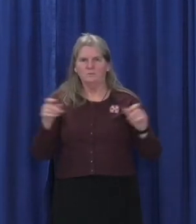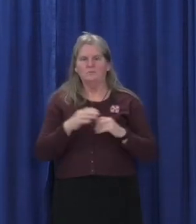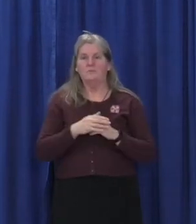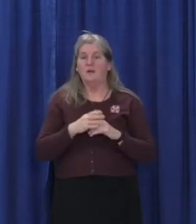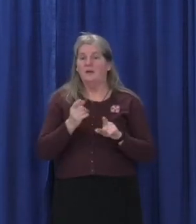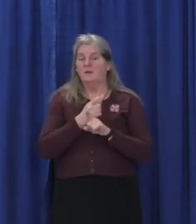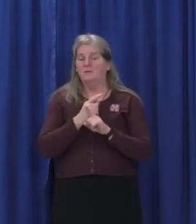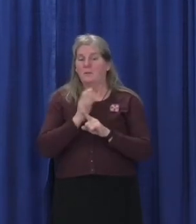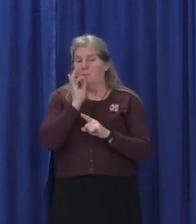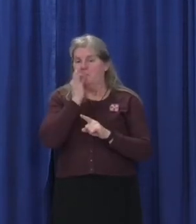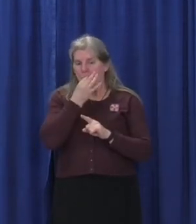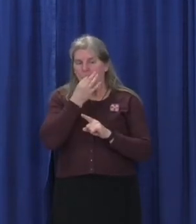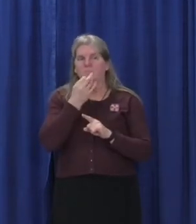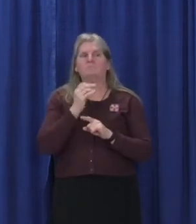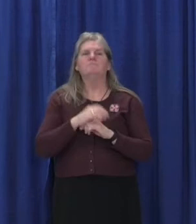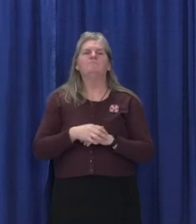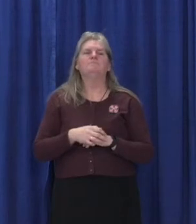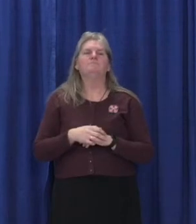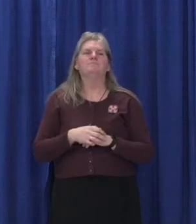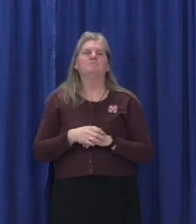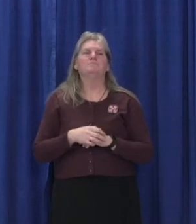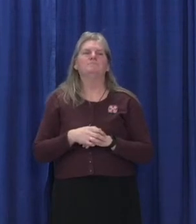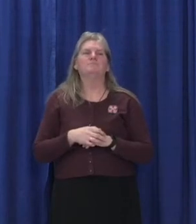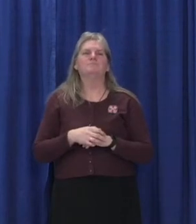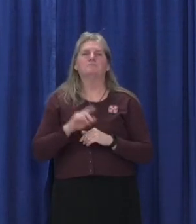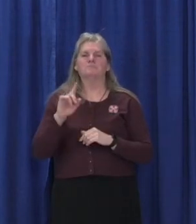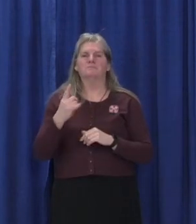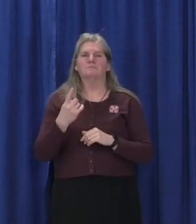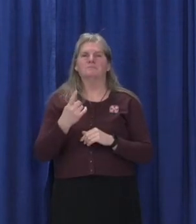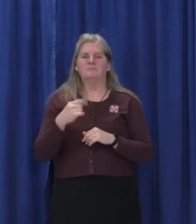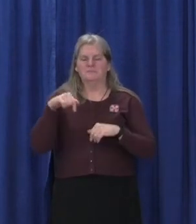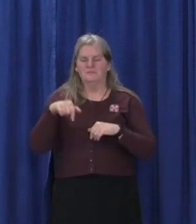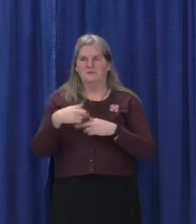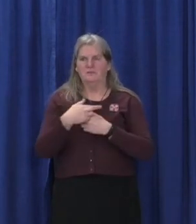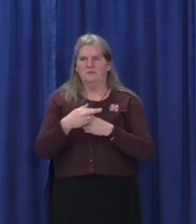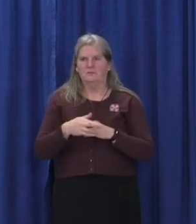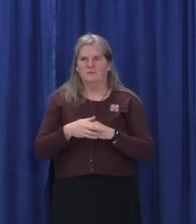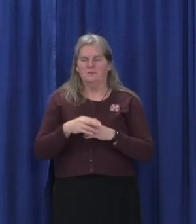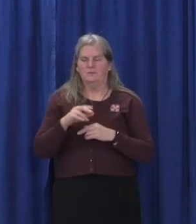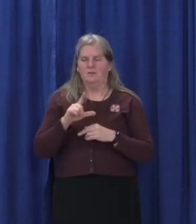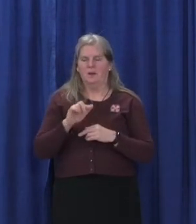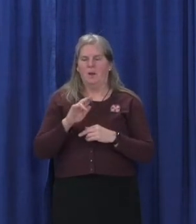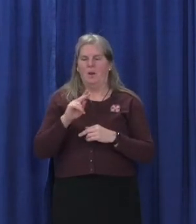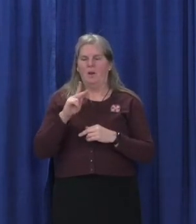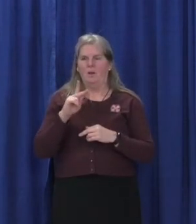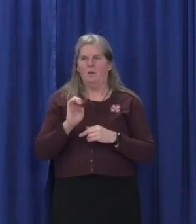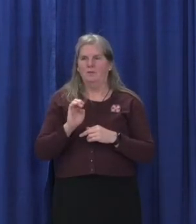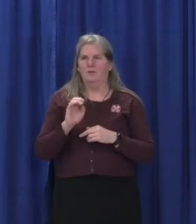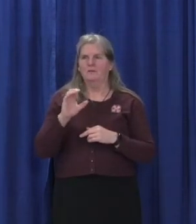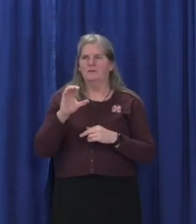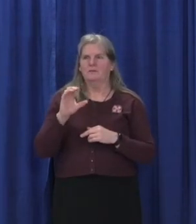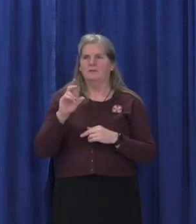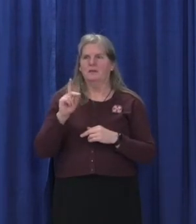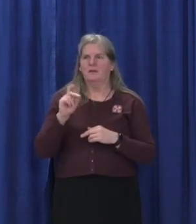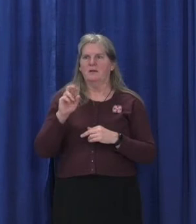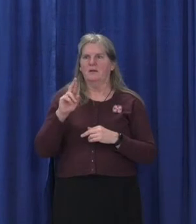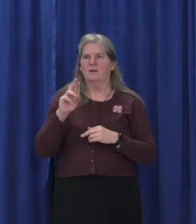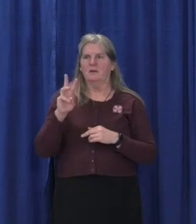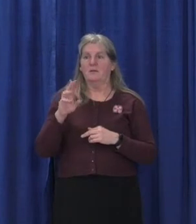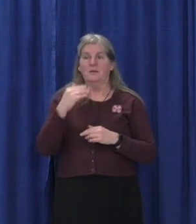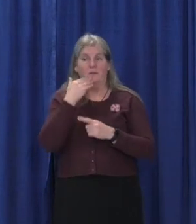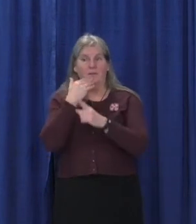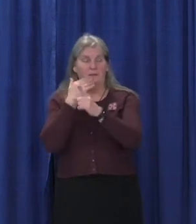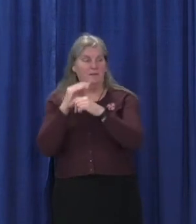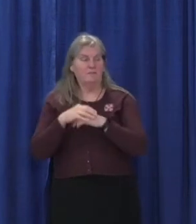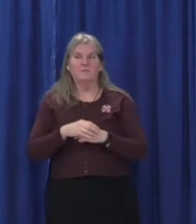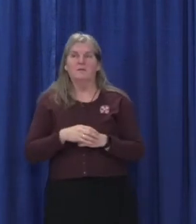remember to mute and unmute yourselves. We'll first go to the reporter in the room and start with Luke at CKRW. Thank you.